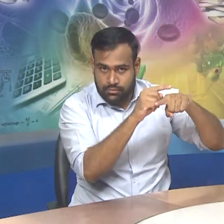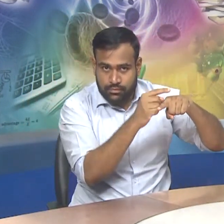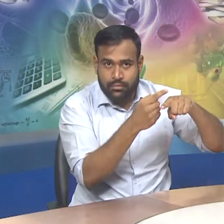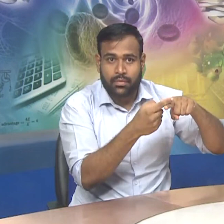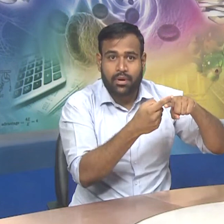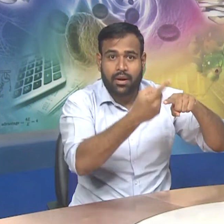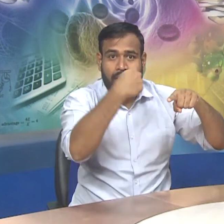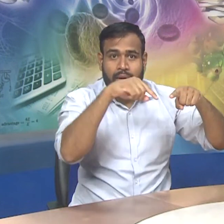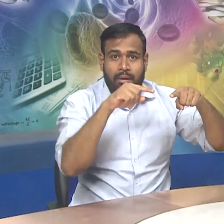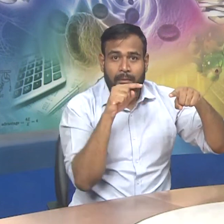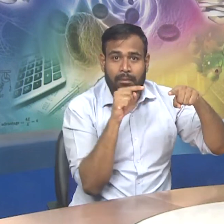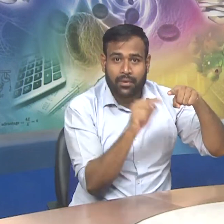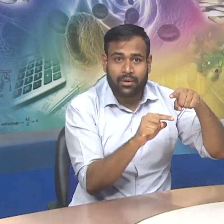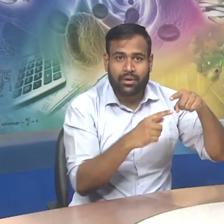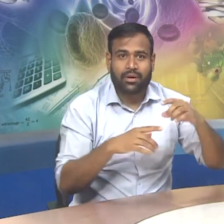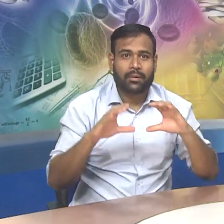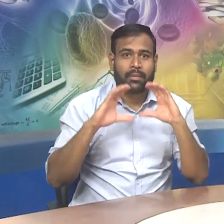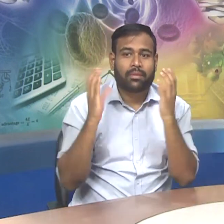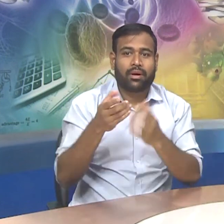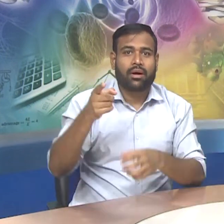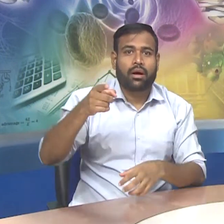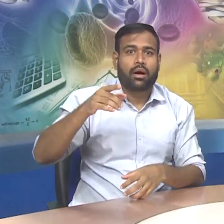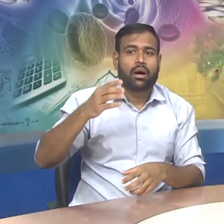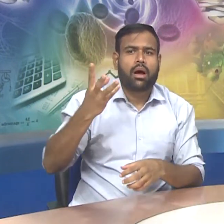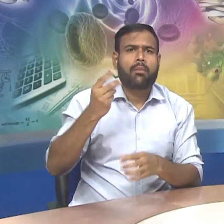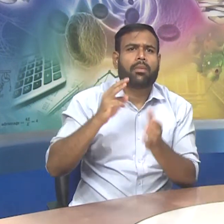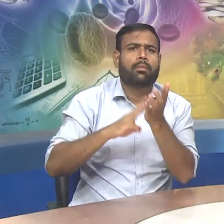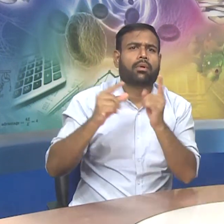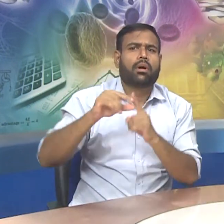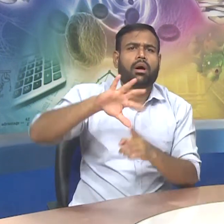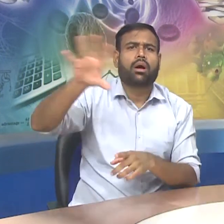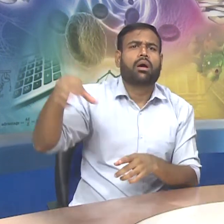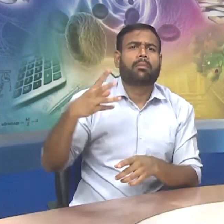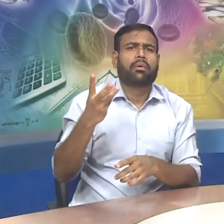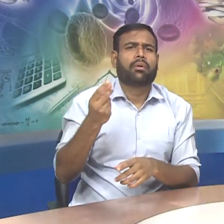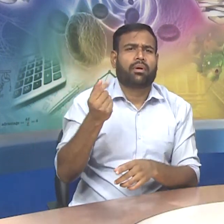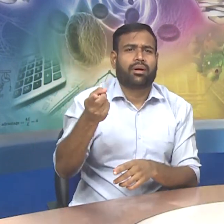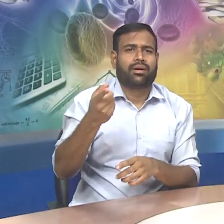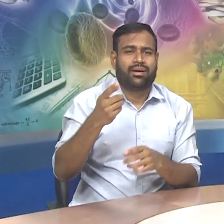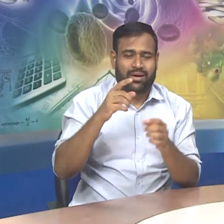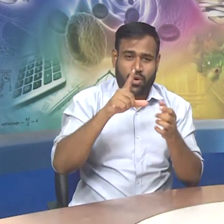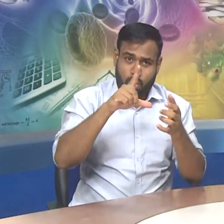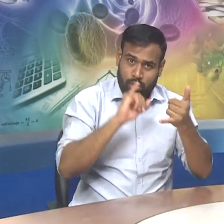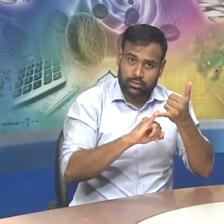this formula is used for counting the value of vote.